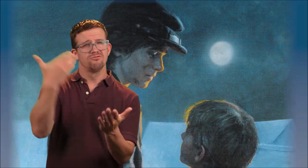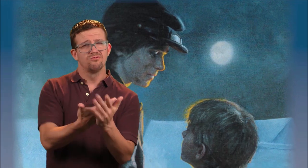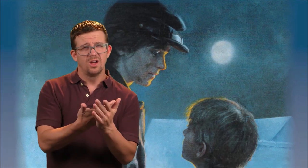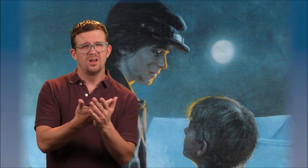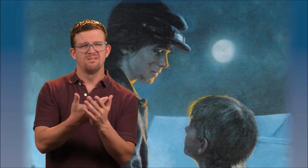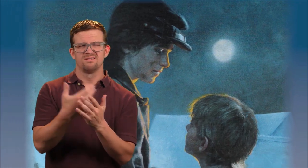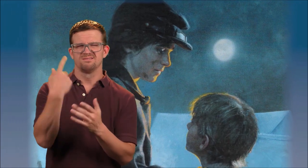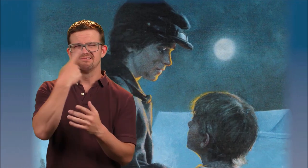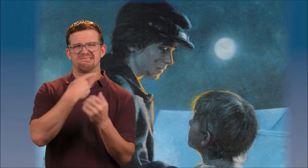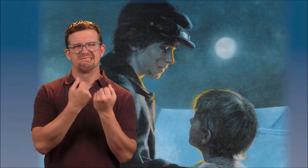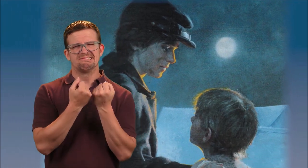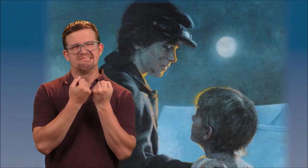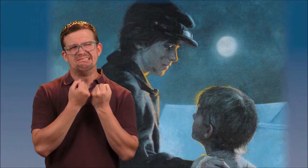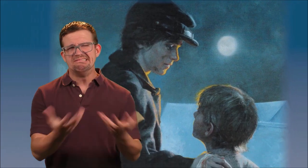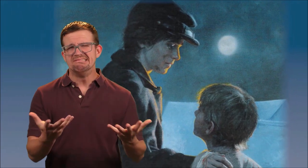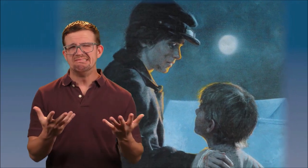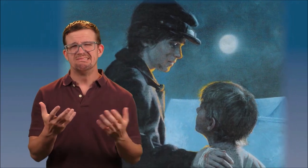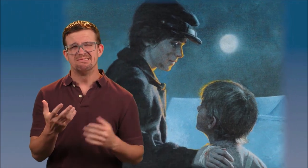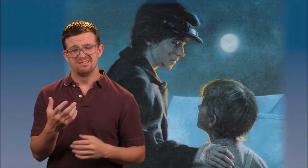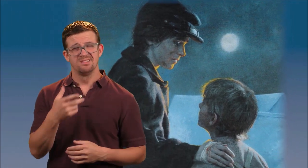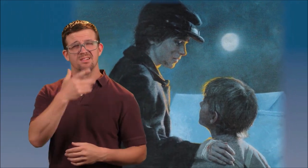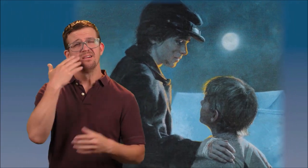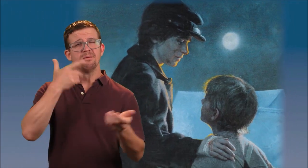It was long after dark before Davy returned,